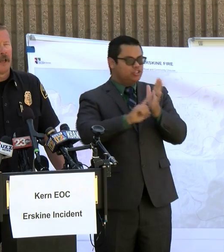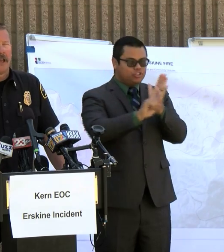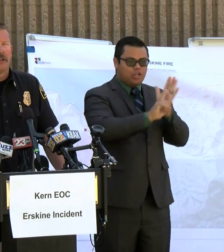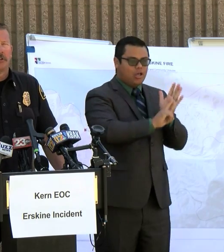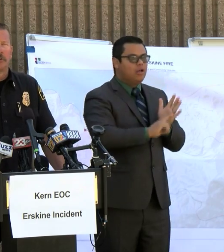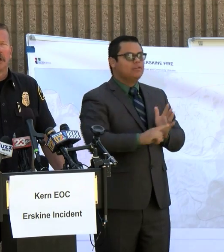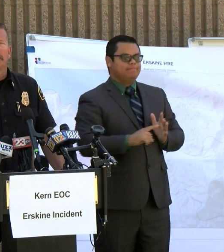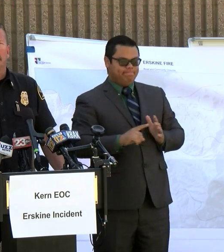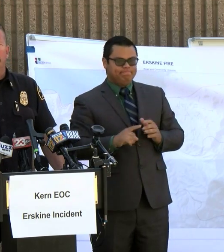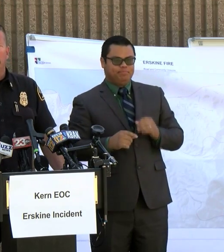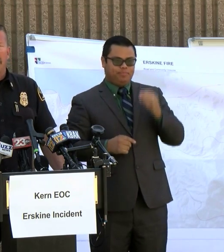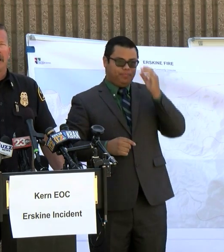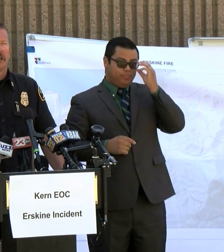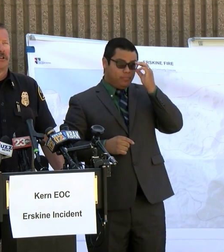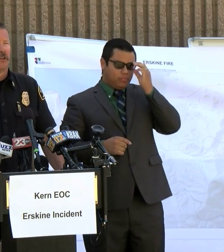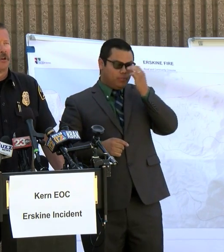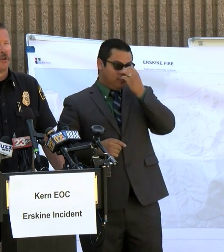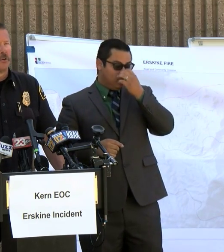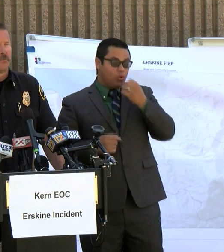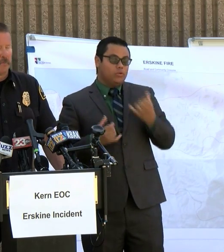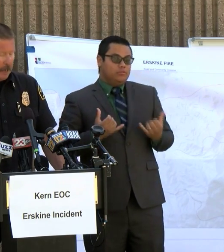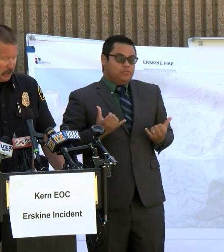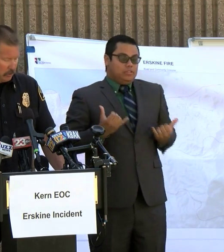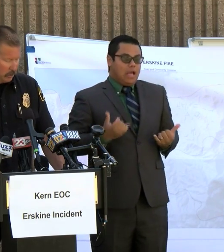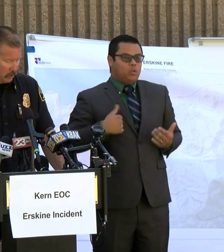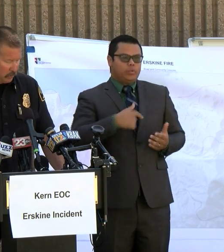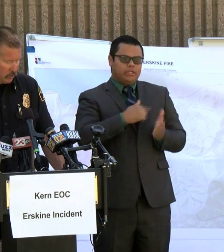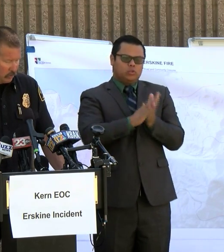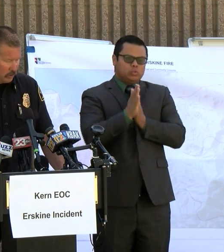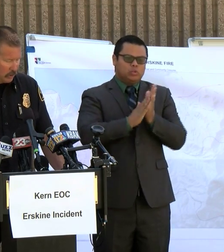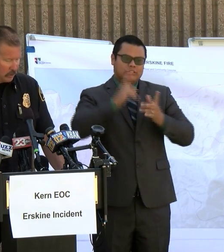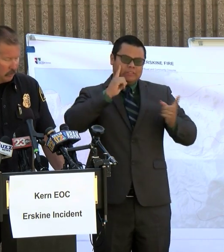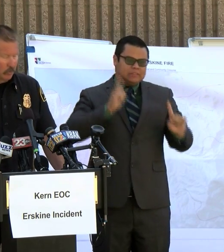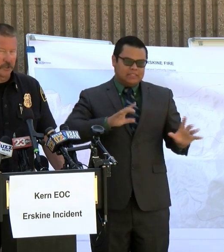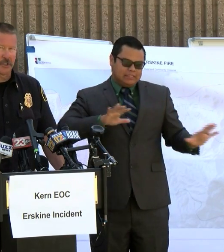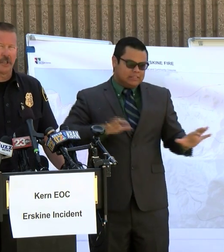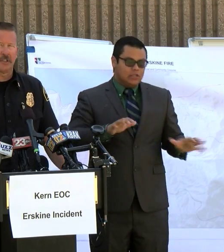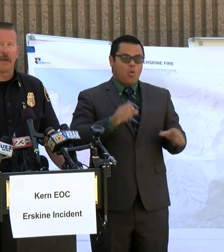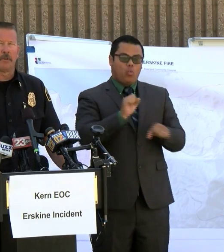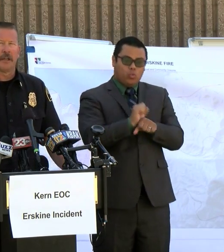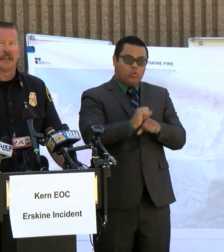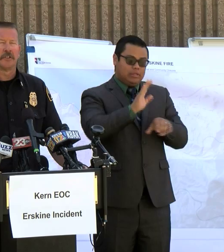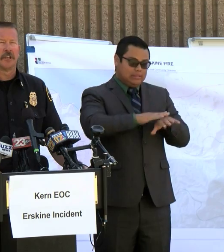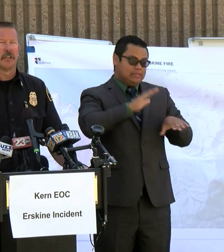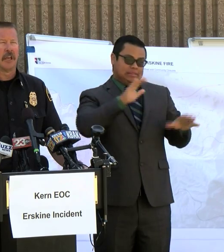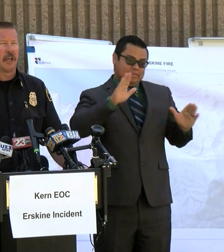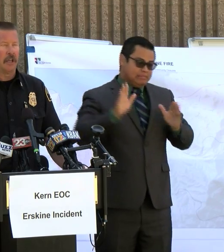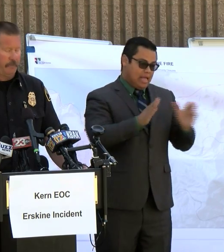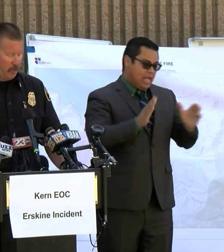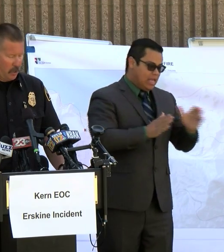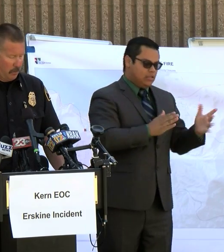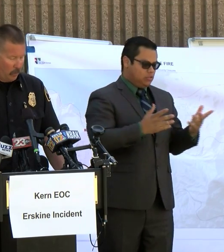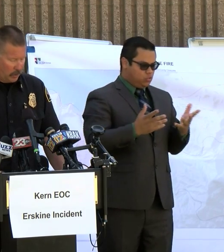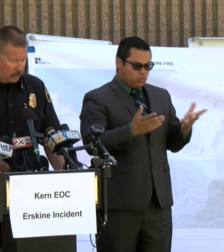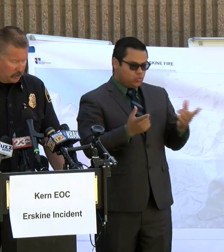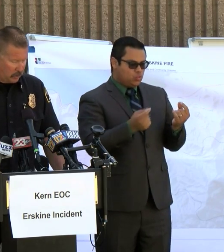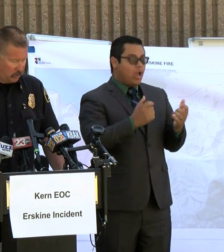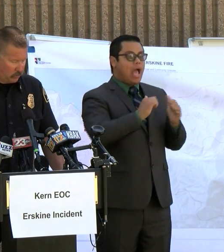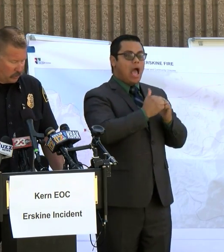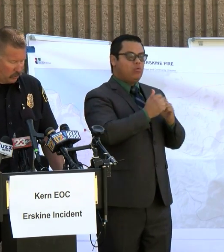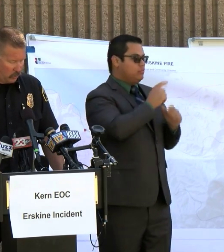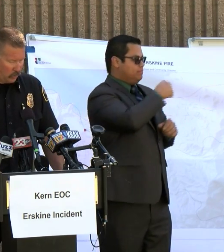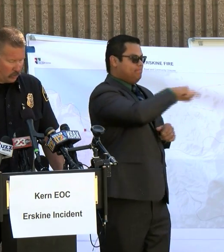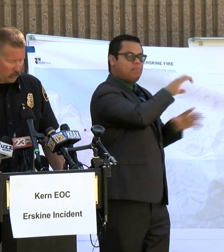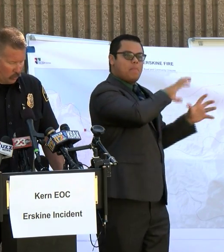a plan to get people back into their homes, back into their communities, and we'll discuss that plan today. But we